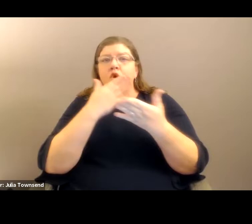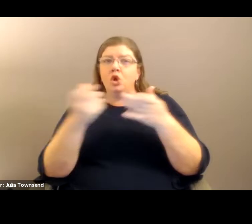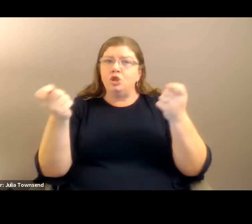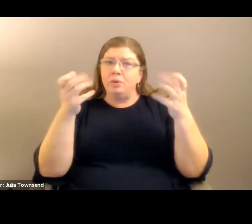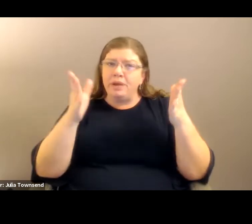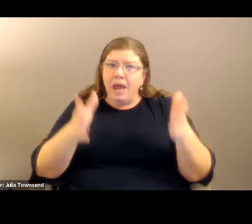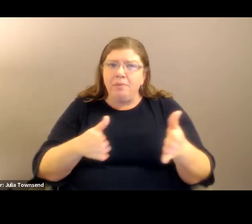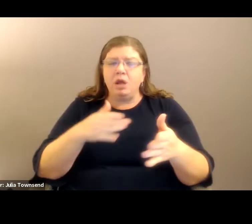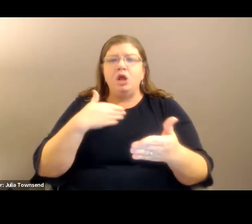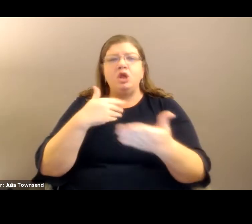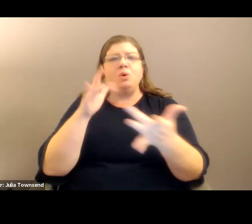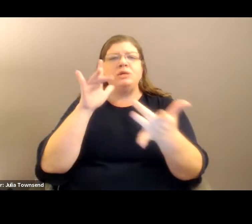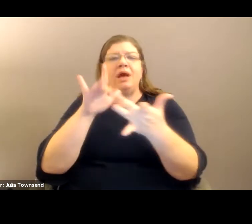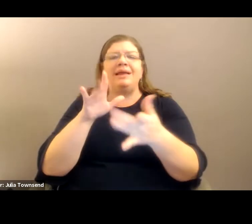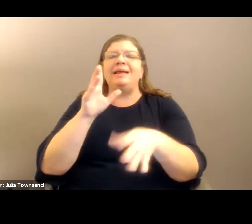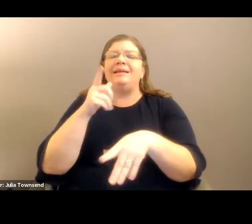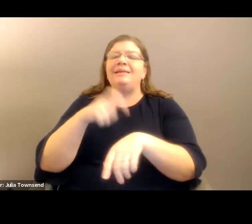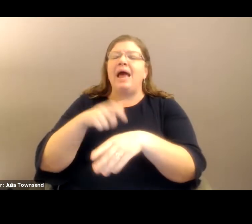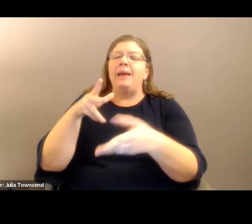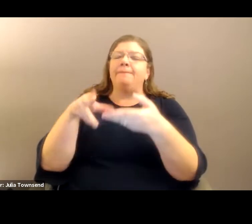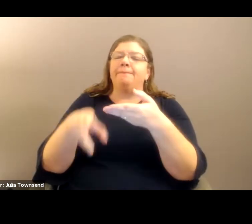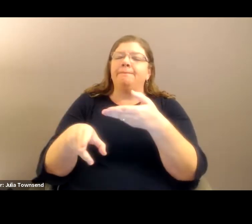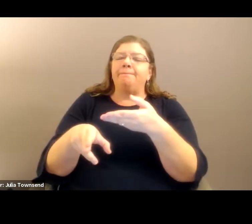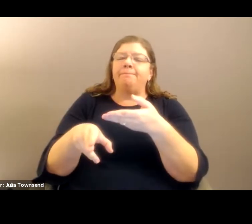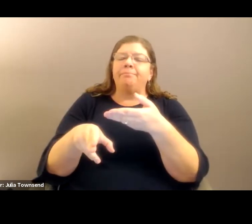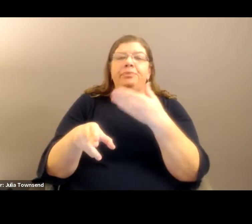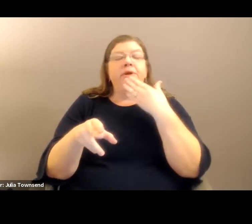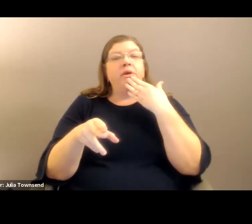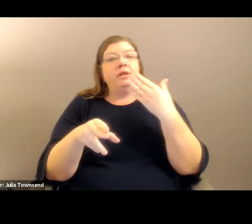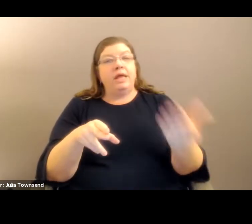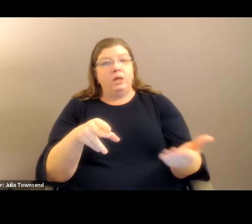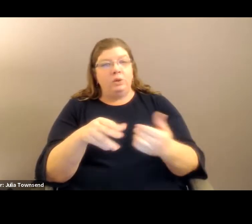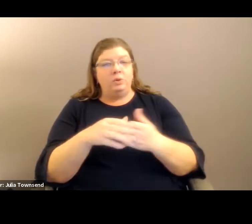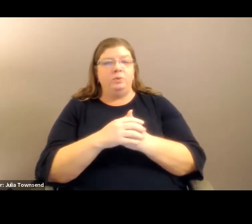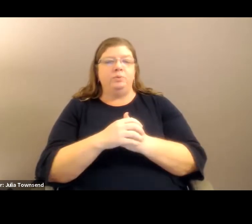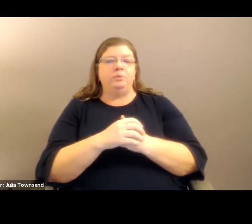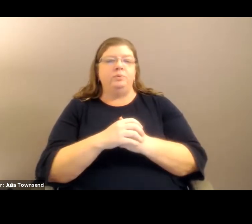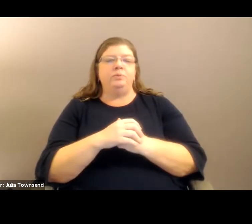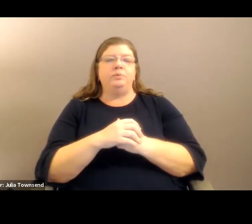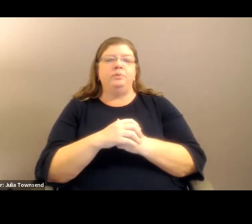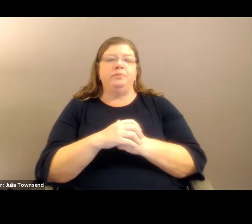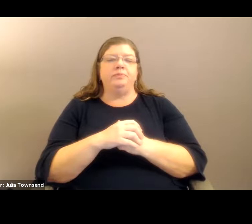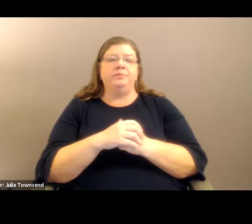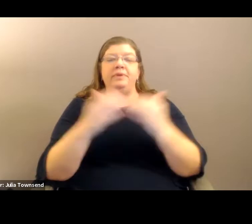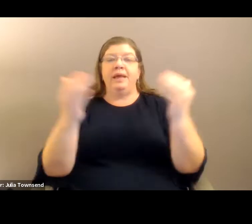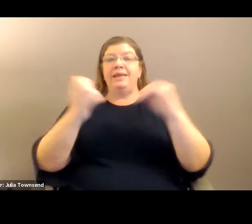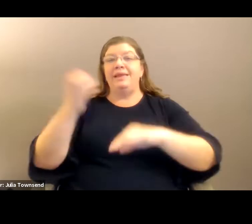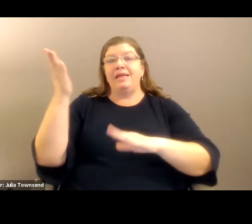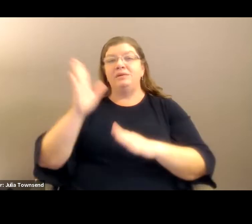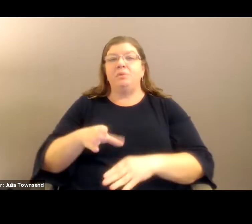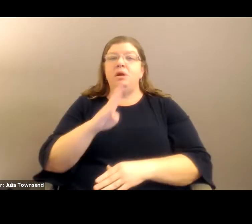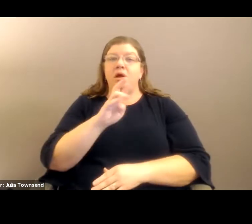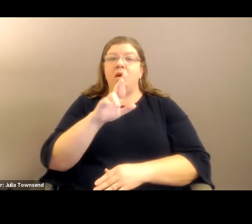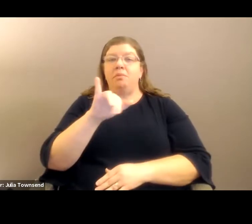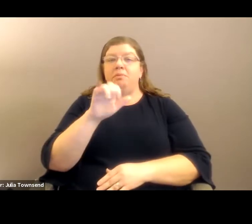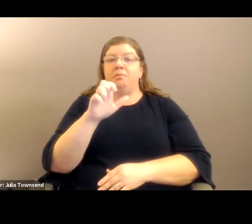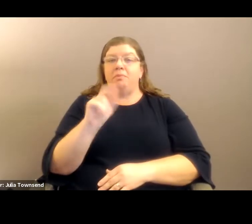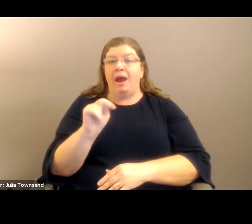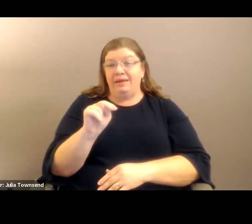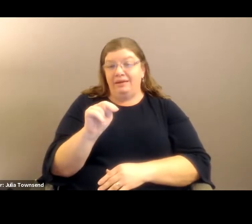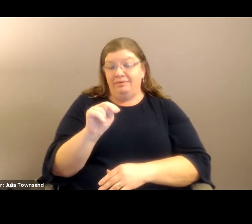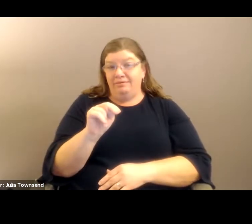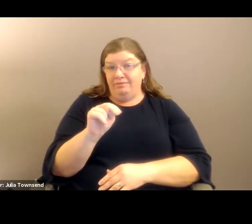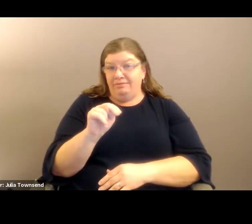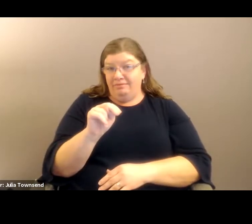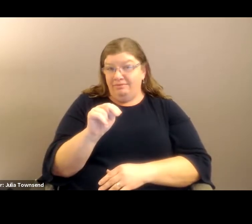close contact with her departments. Thank you. Thank you. Next speaker is Brian. You can